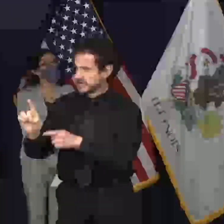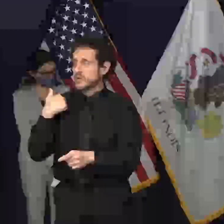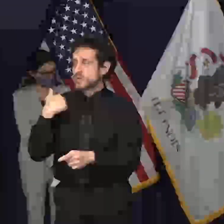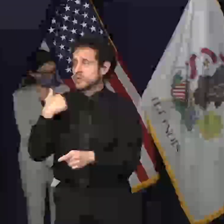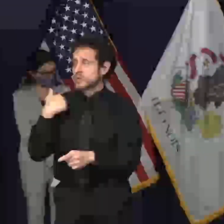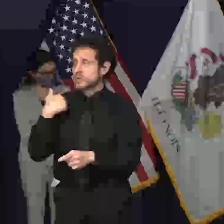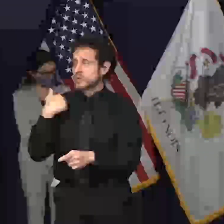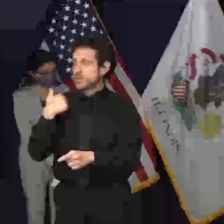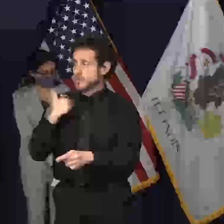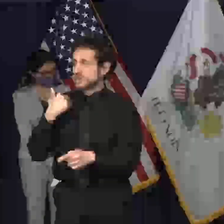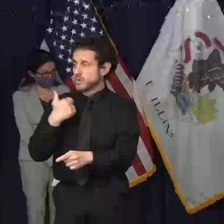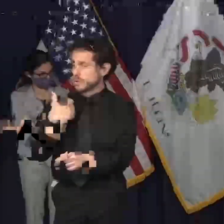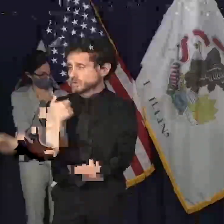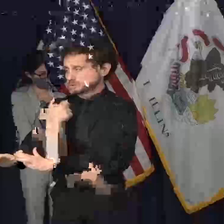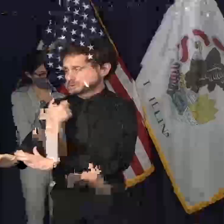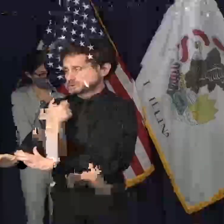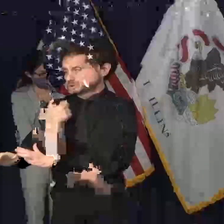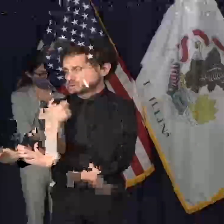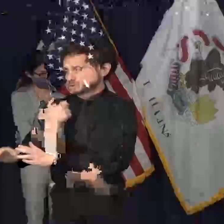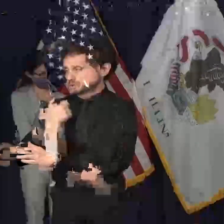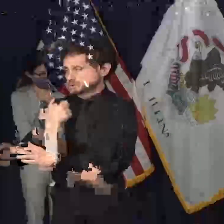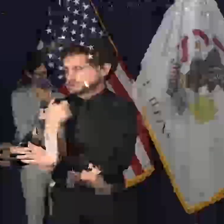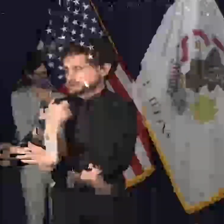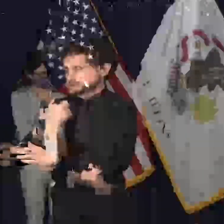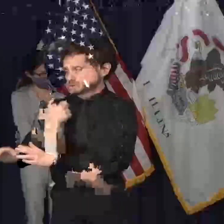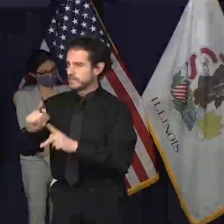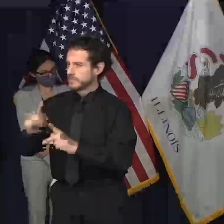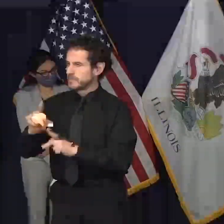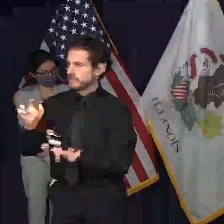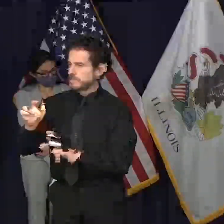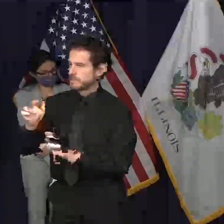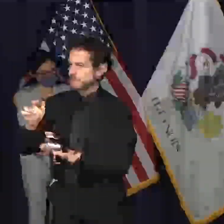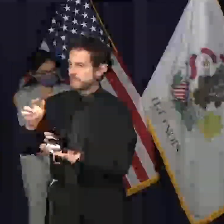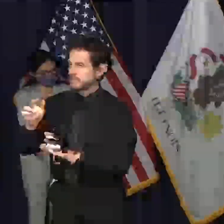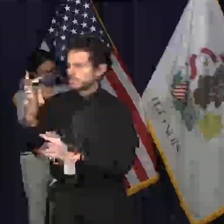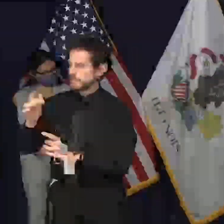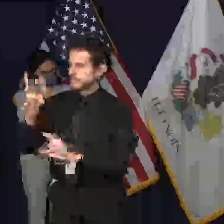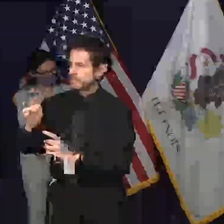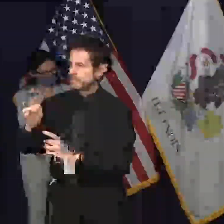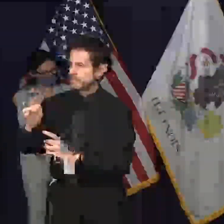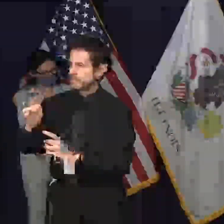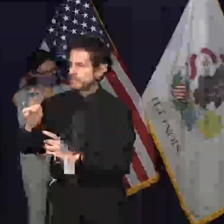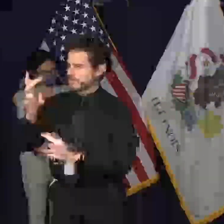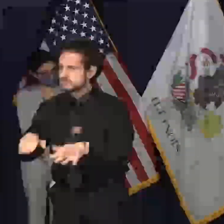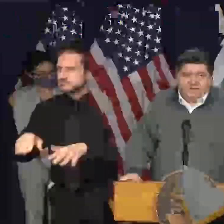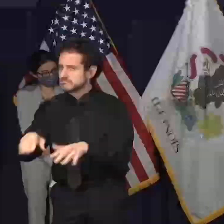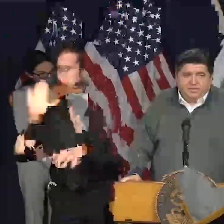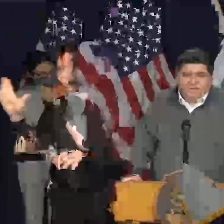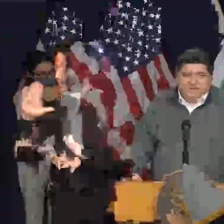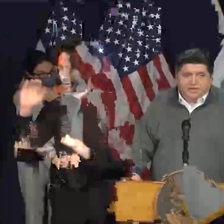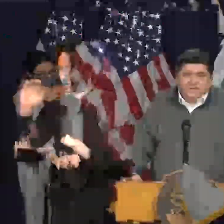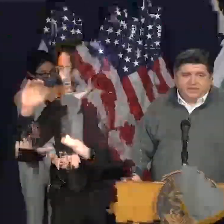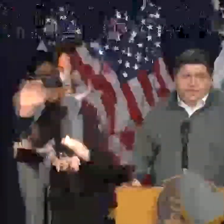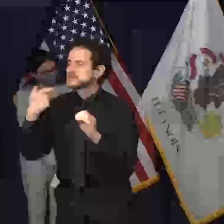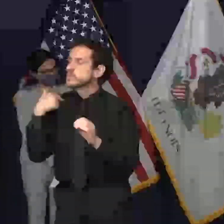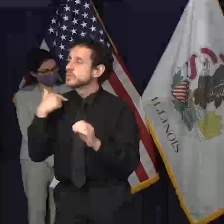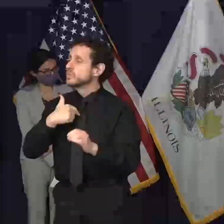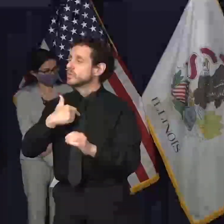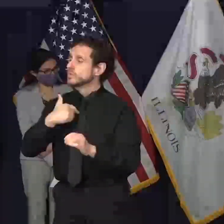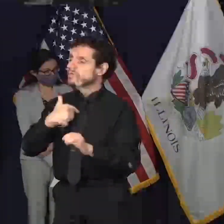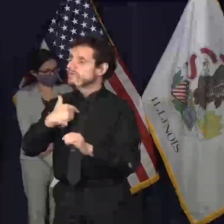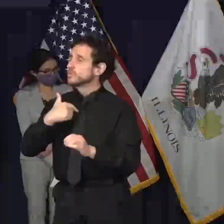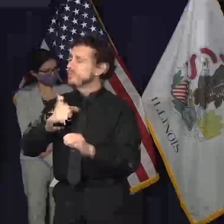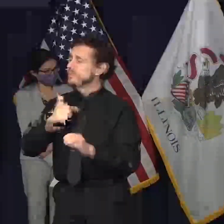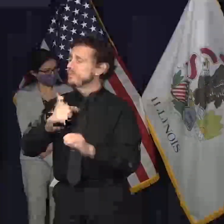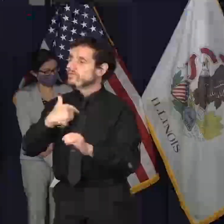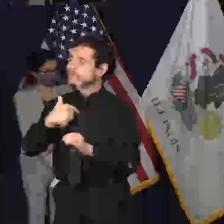the scientists and the epidemiologists, the doctors, about what's best for the people who live in our states, and that's what we're